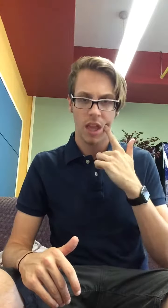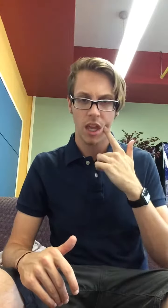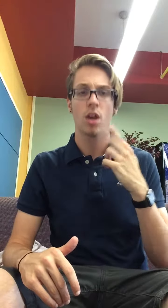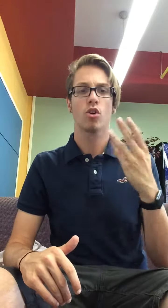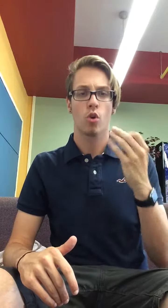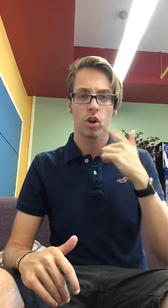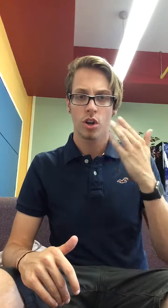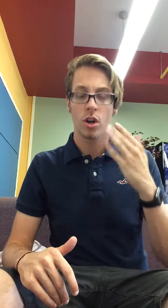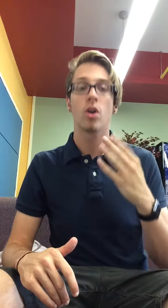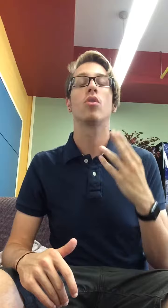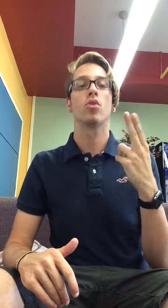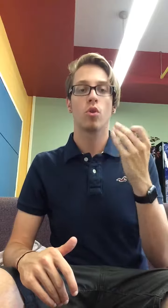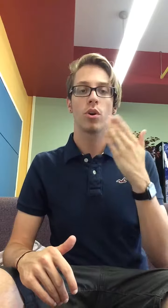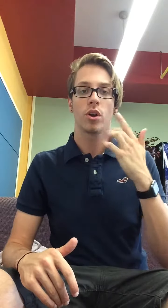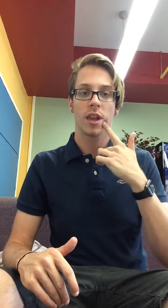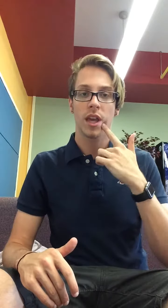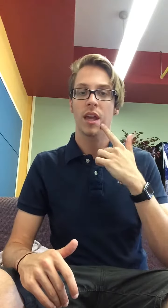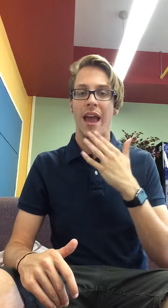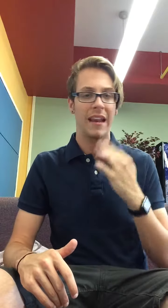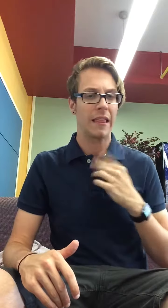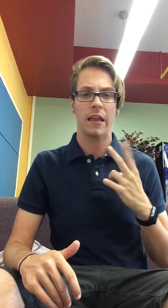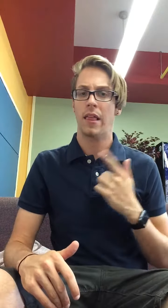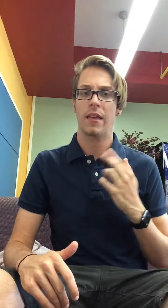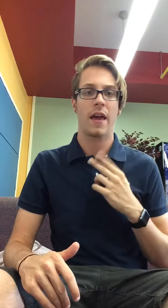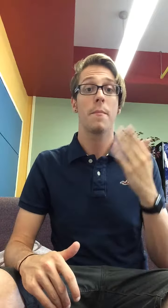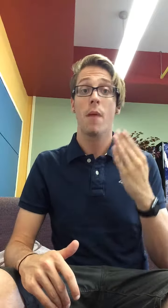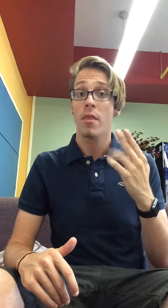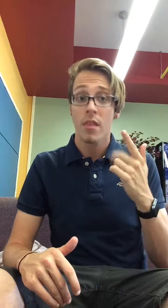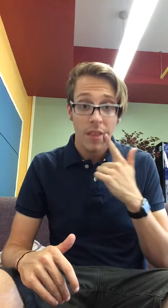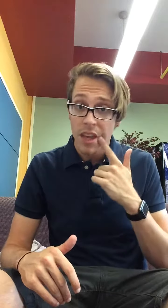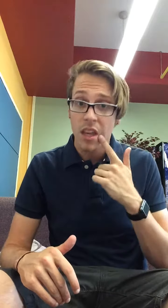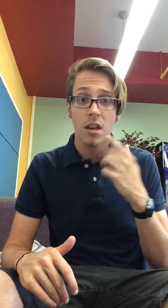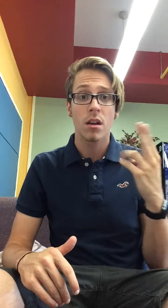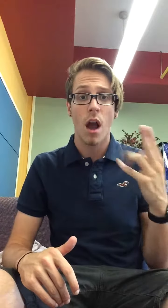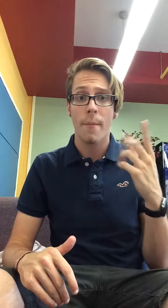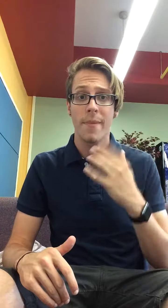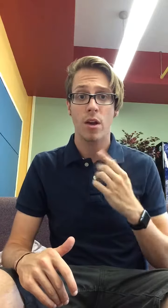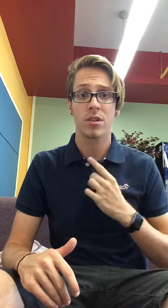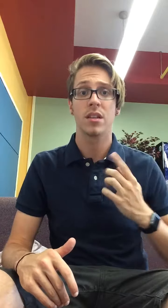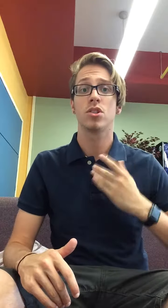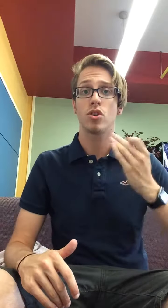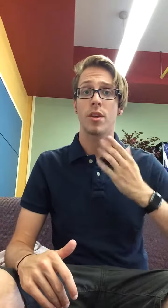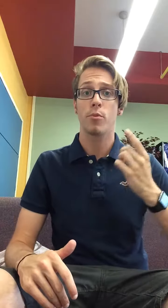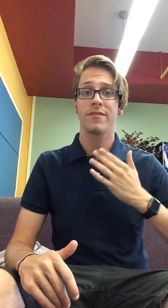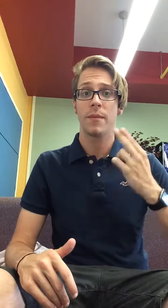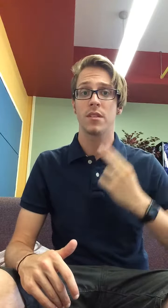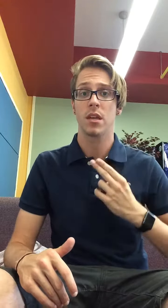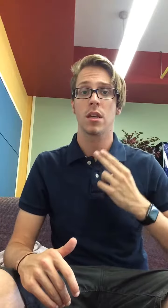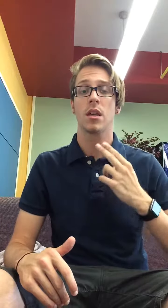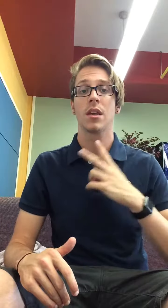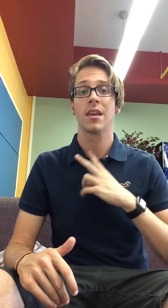quarterly, anything like that, monthly, compounded a certain number of times a year, we end up with these